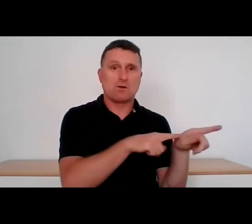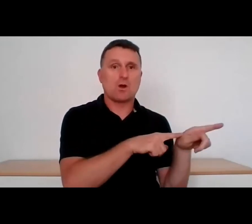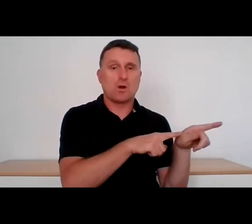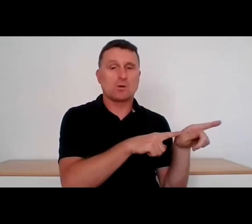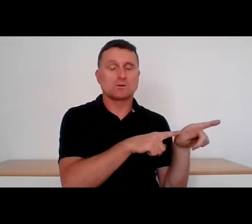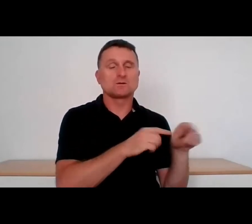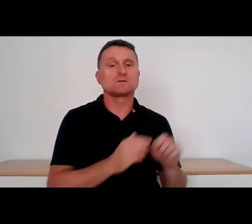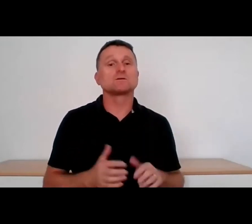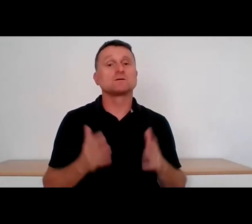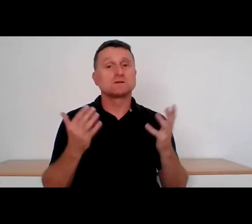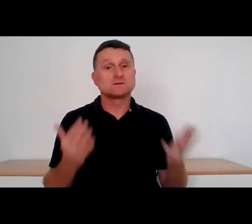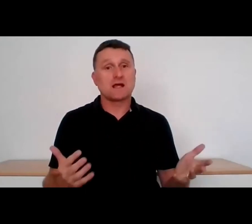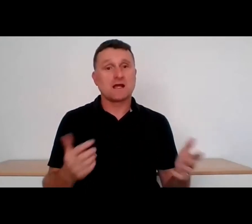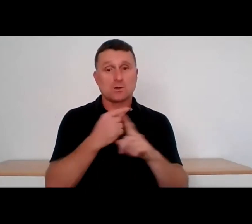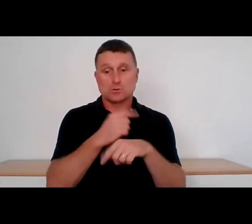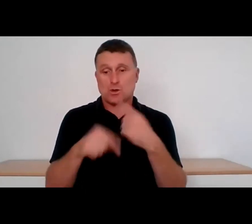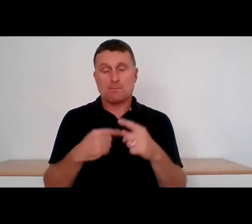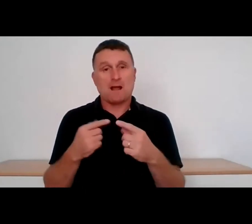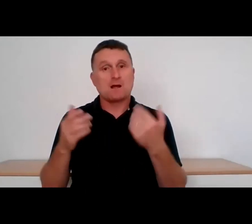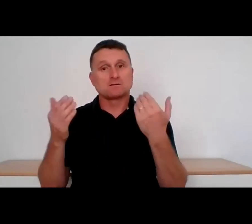Now we're going to move on to stage 3.